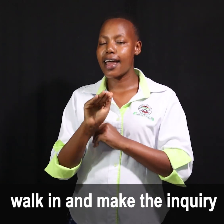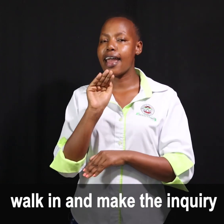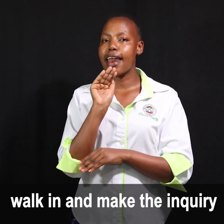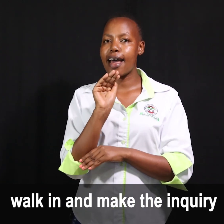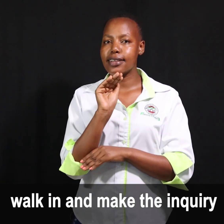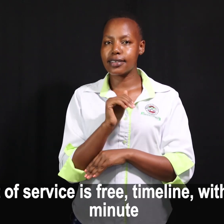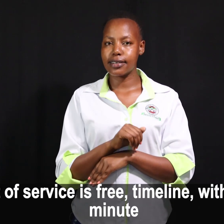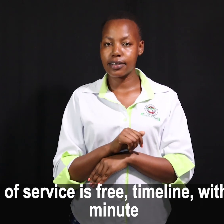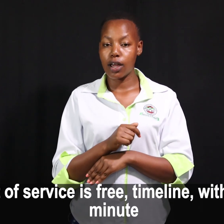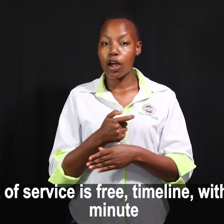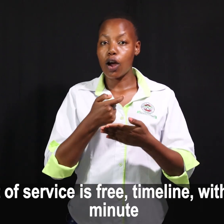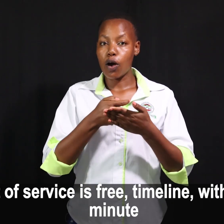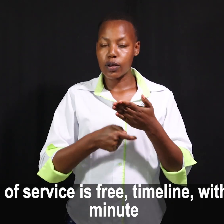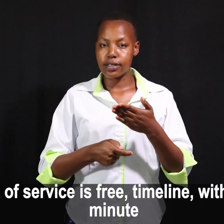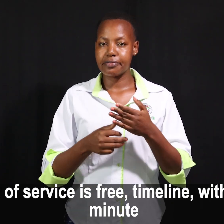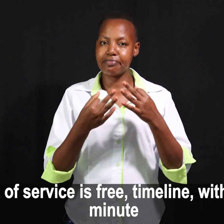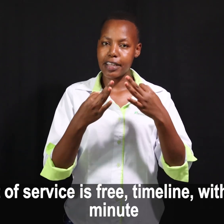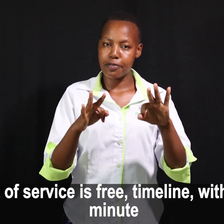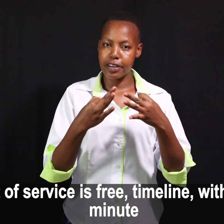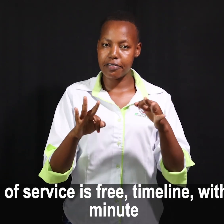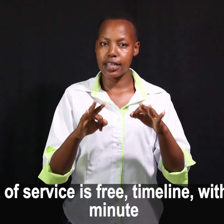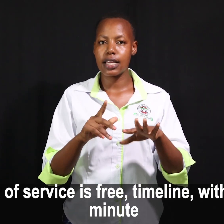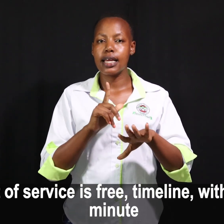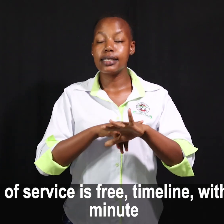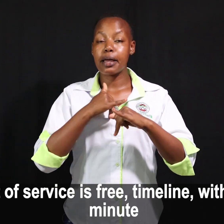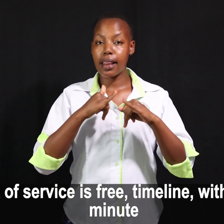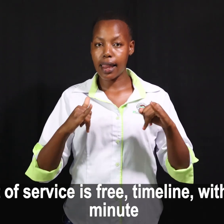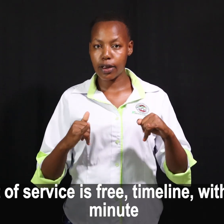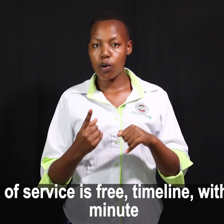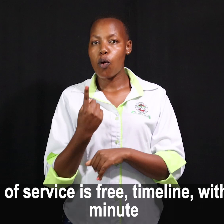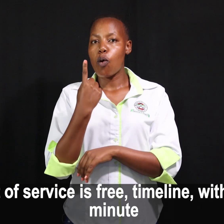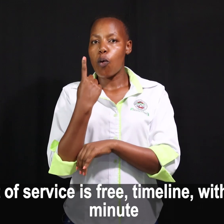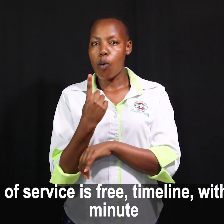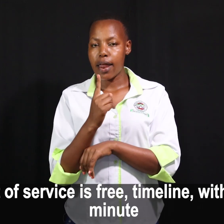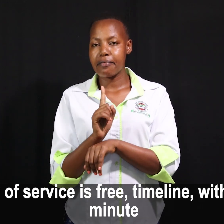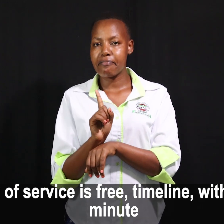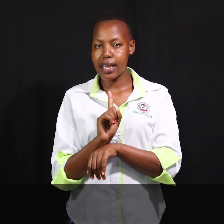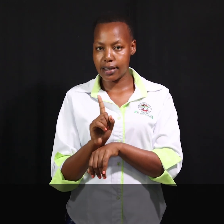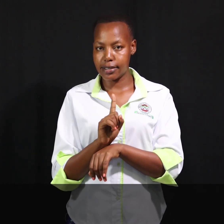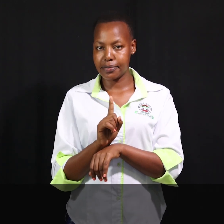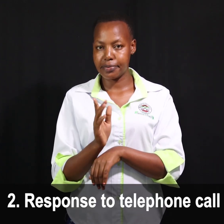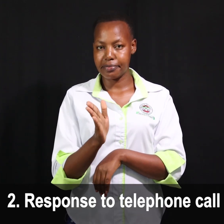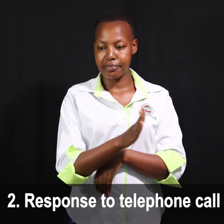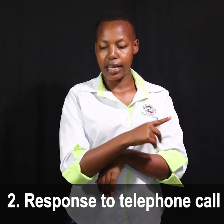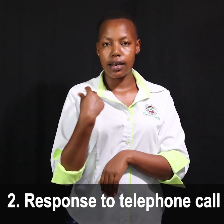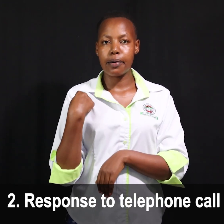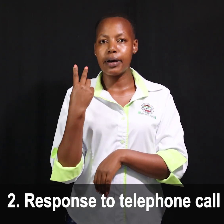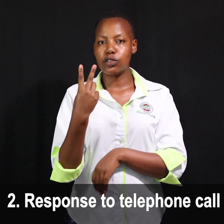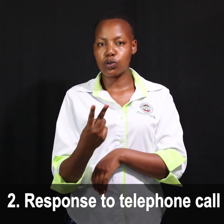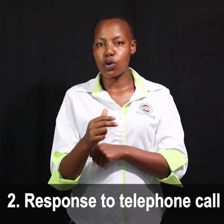inquiry. Cost of service is free. Timeline within 1 minute. 2. Response to